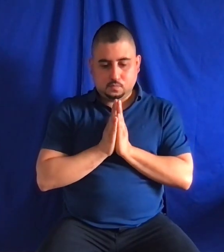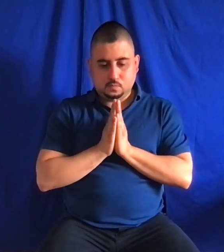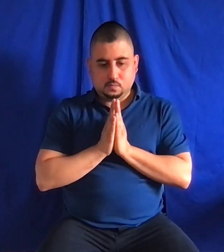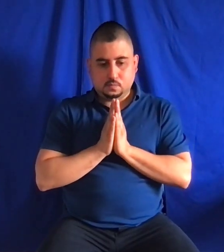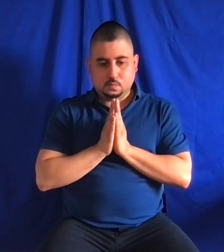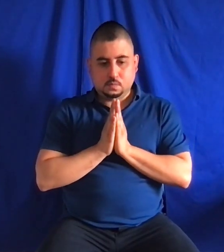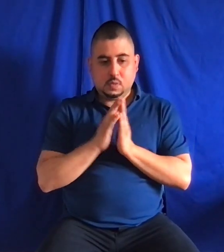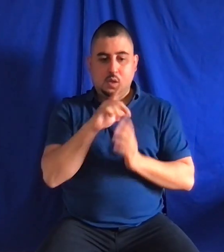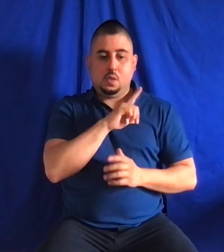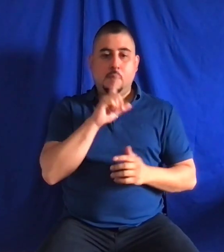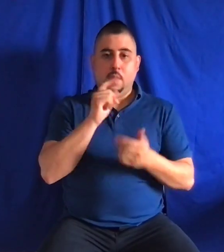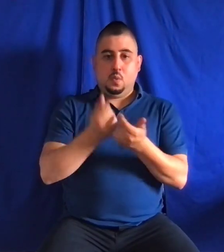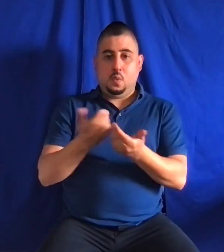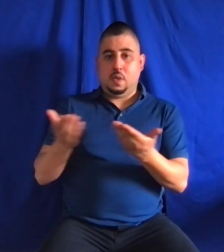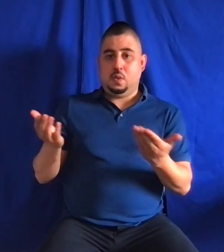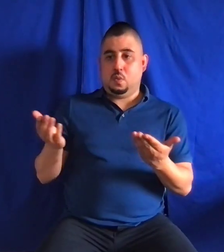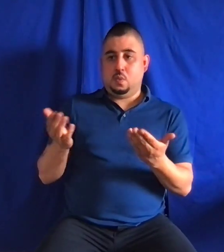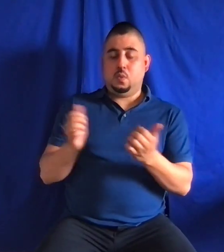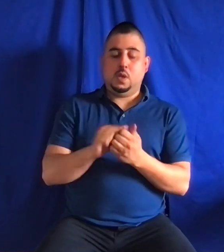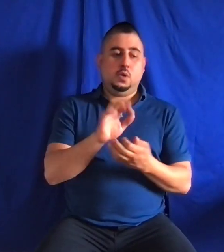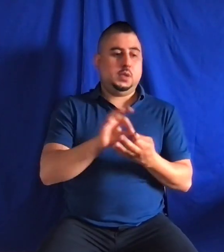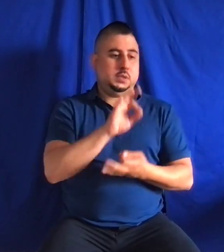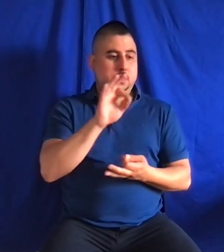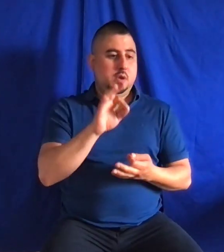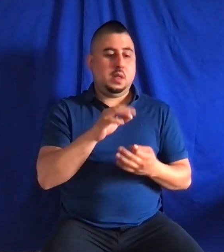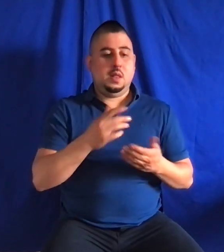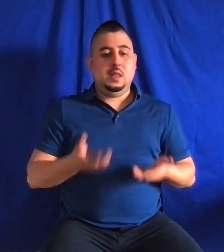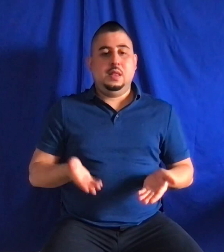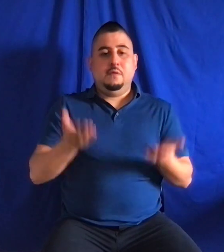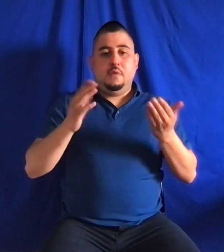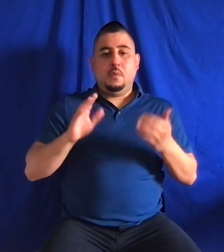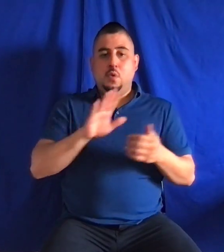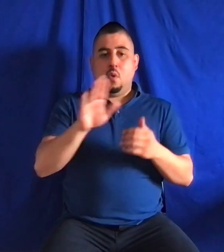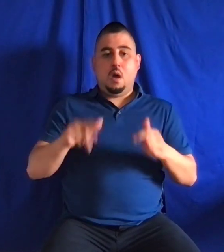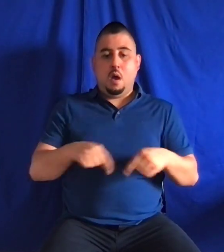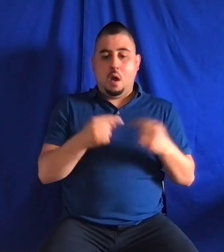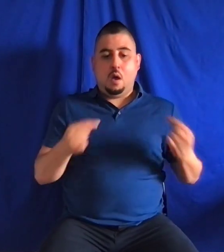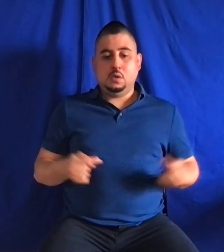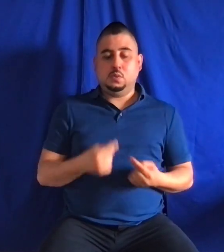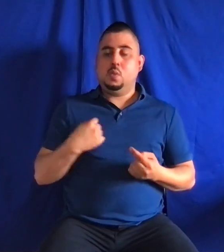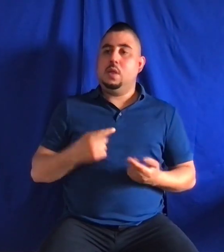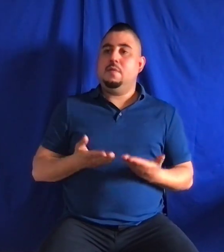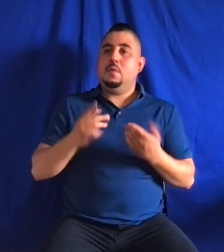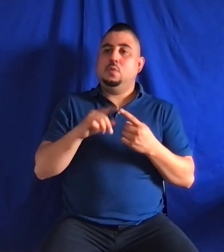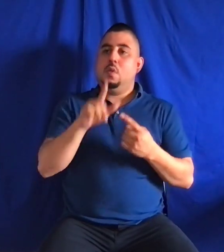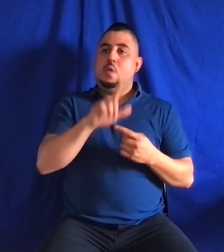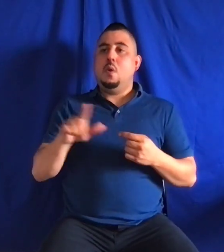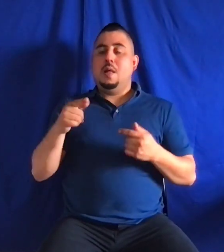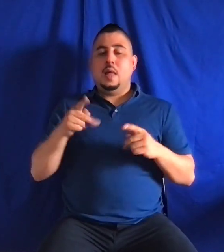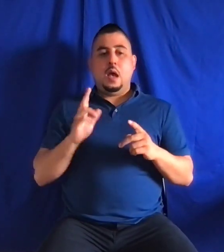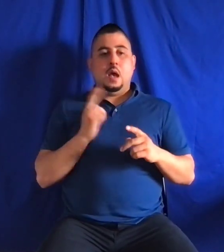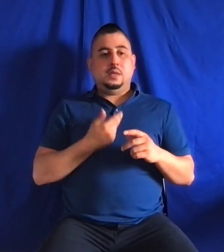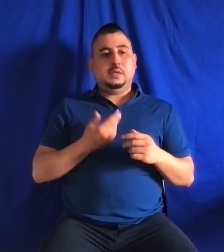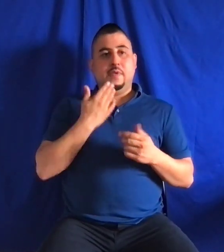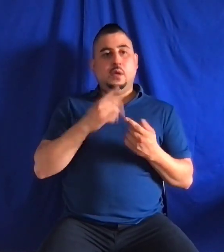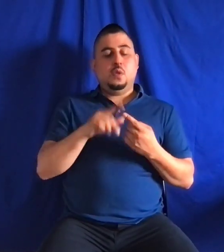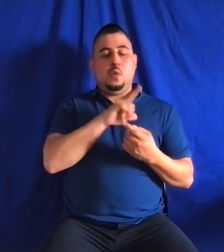The Lord be with you. And with your spirit. Lift up your hearts. We lift them up to the Lord. Let us give thanks to the Lord our God. It is right